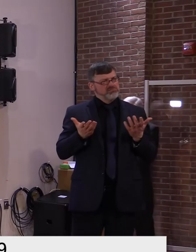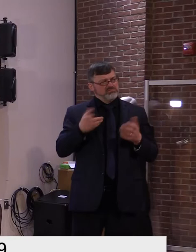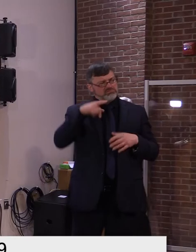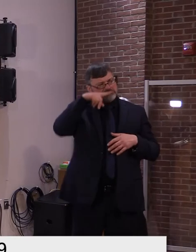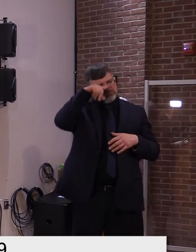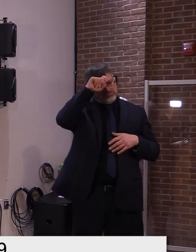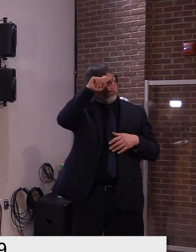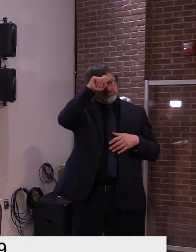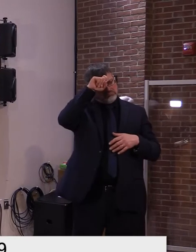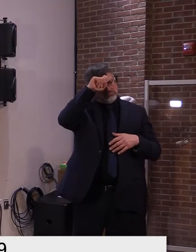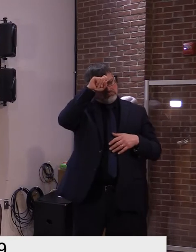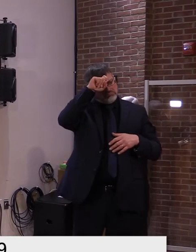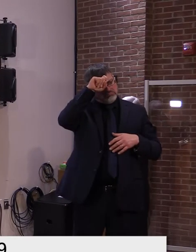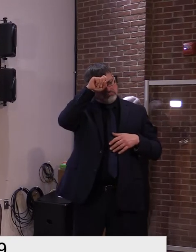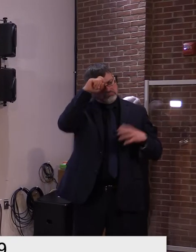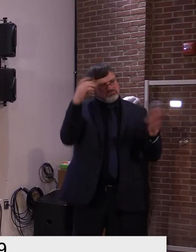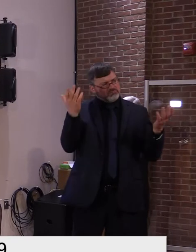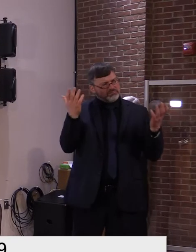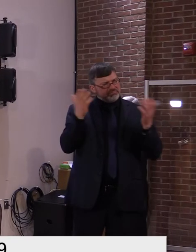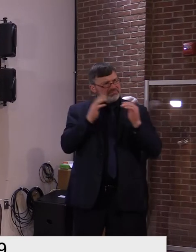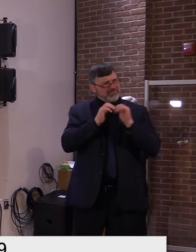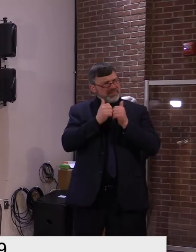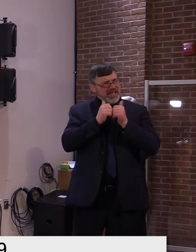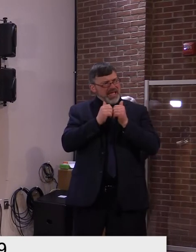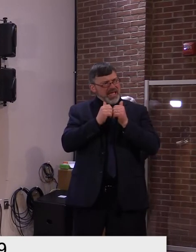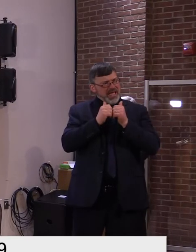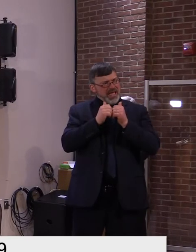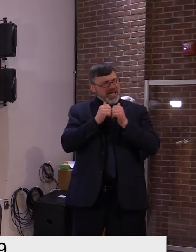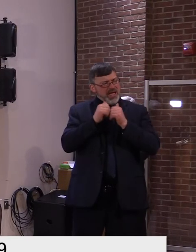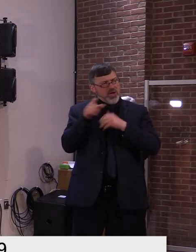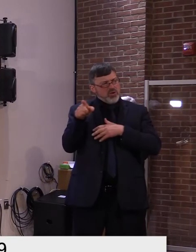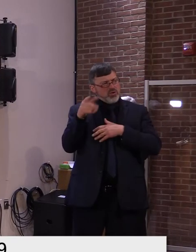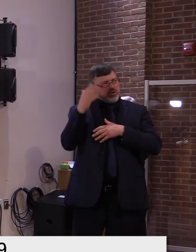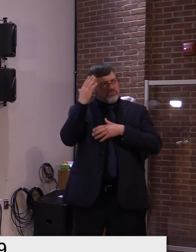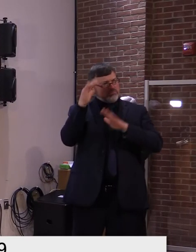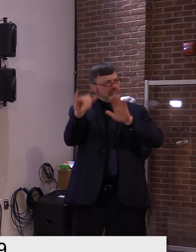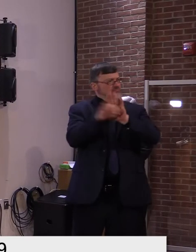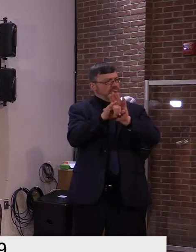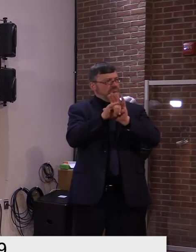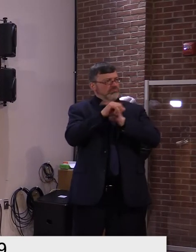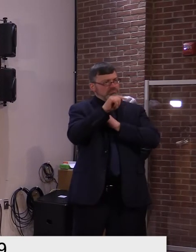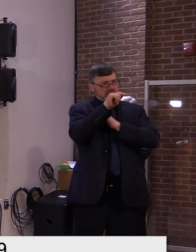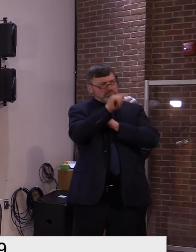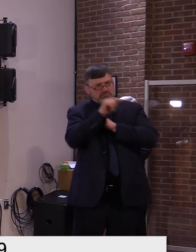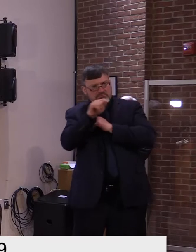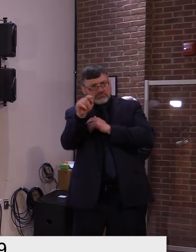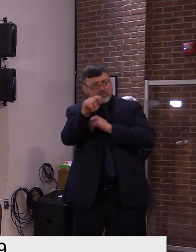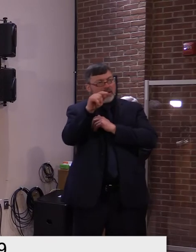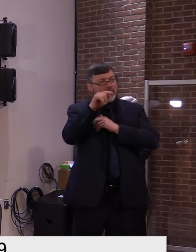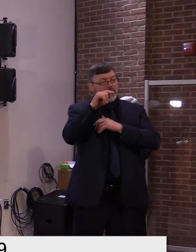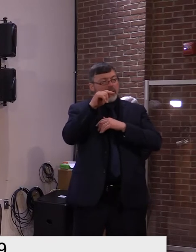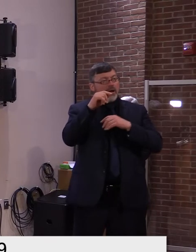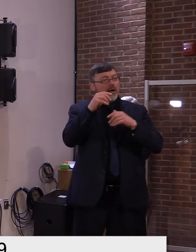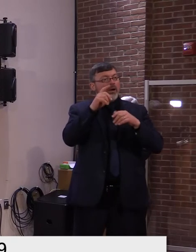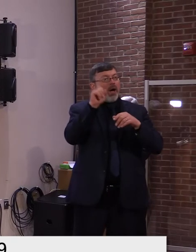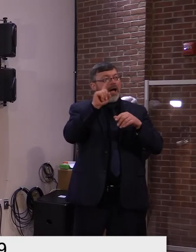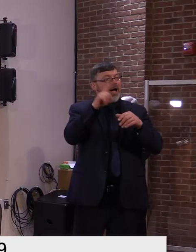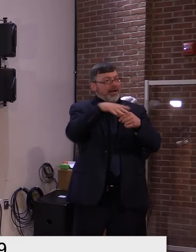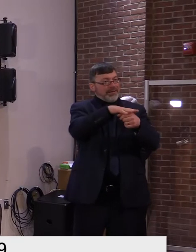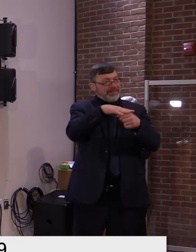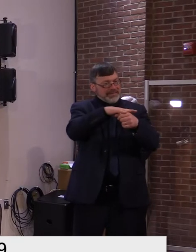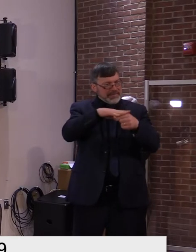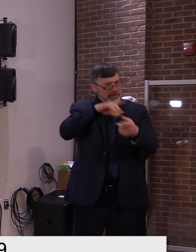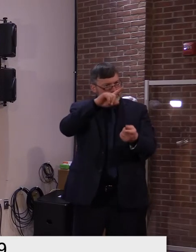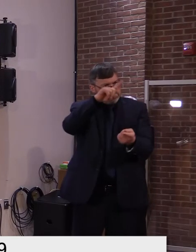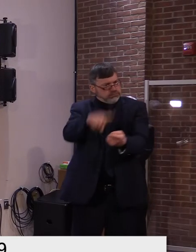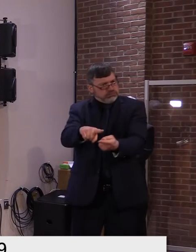And if so, do you have a list of facilities that might be concerning to you because they have lower than average uptake? Commissioner Levine, I